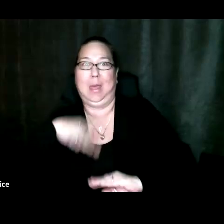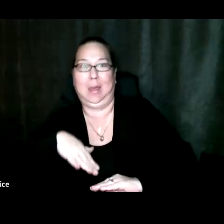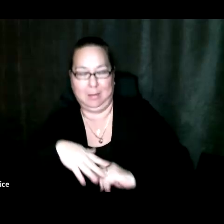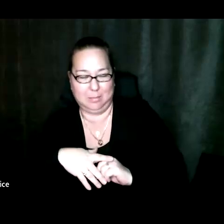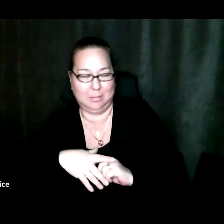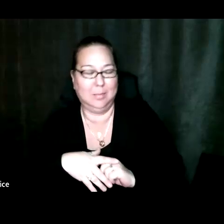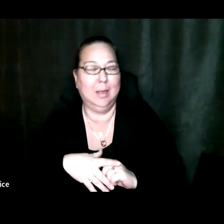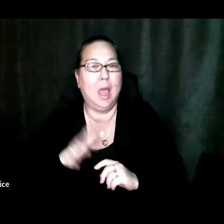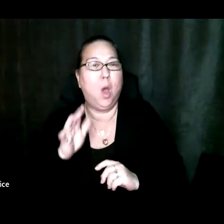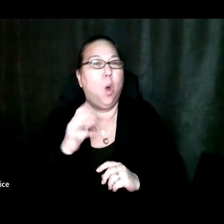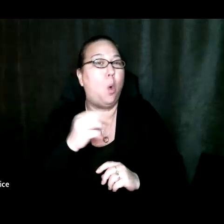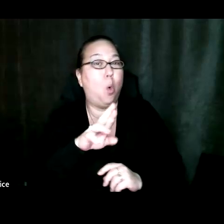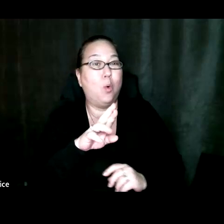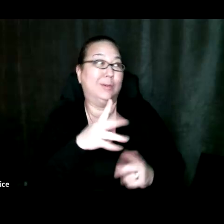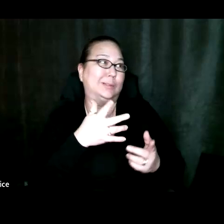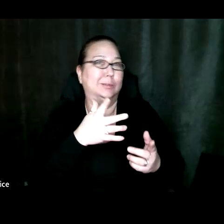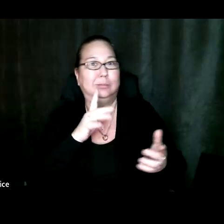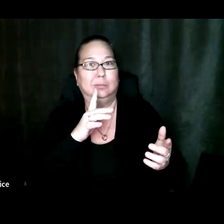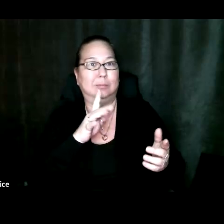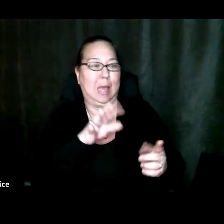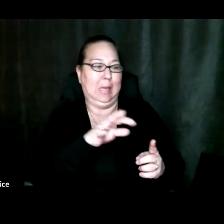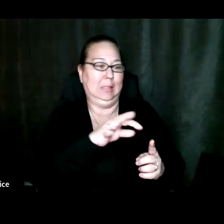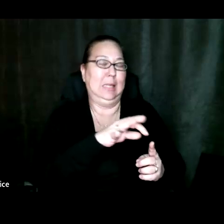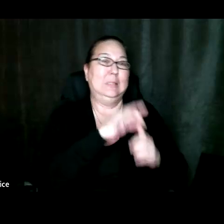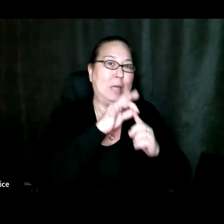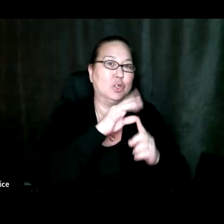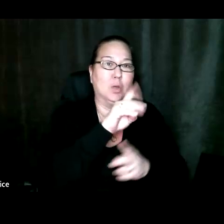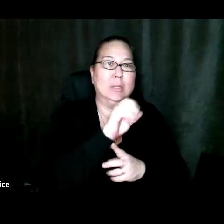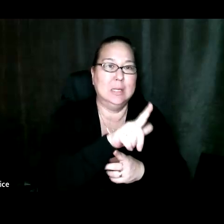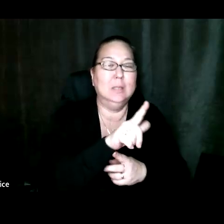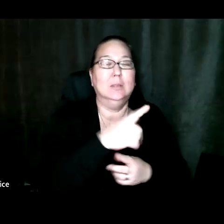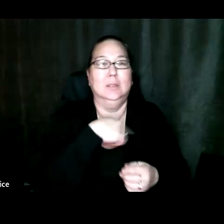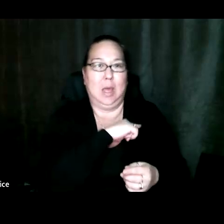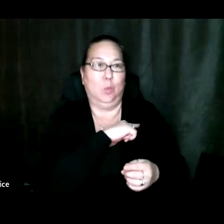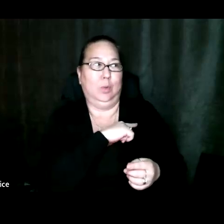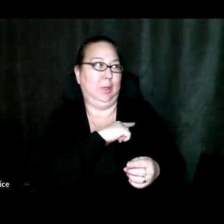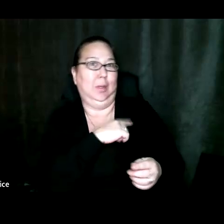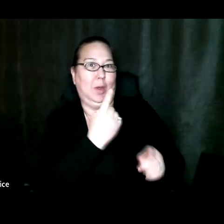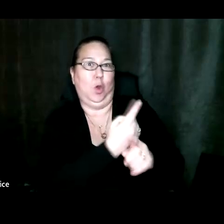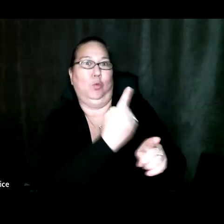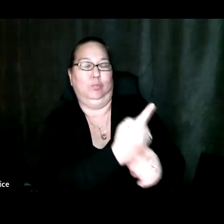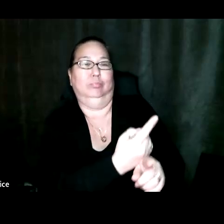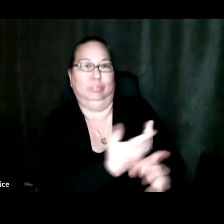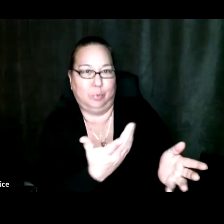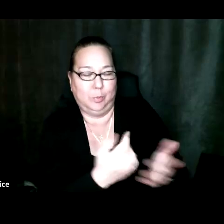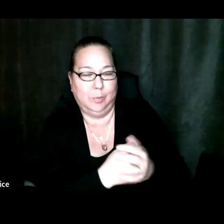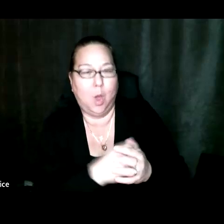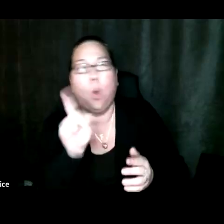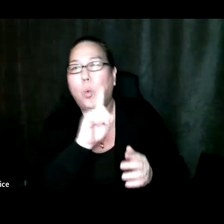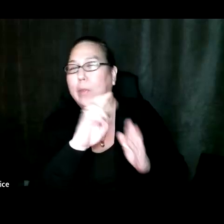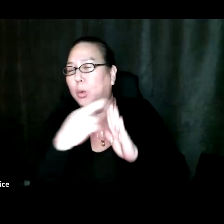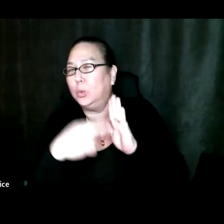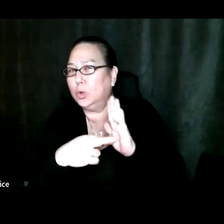sort of special deals that actually are appropriate for a specific situation or circumstance where the rules